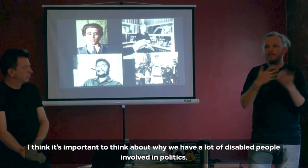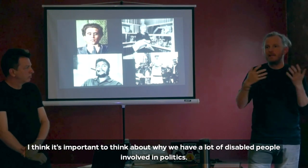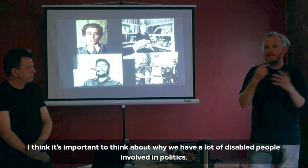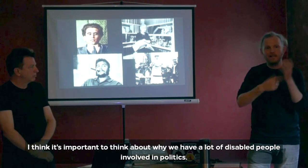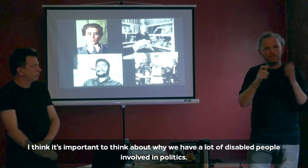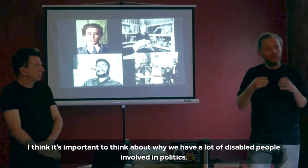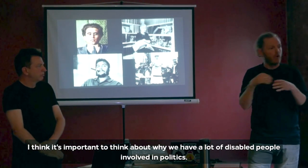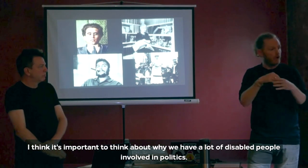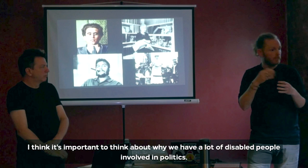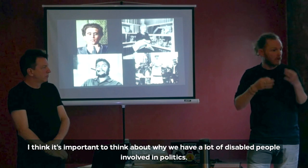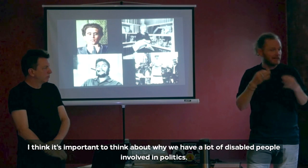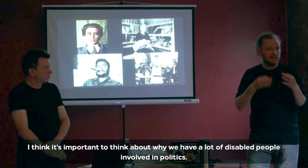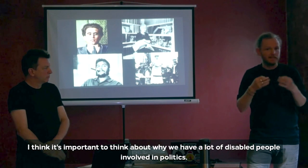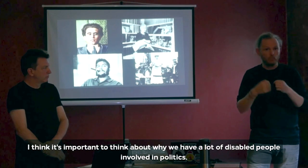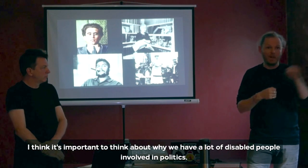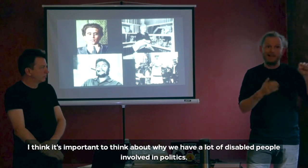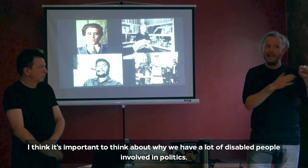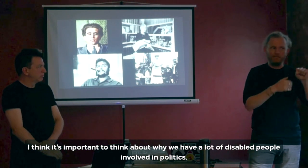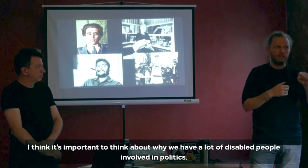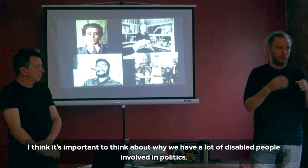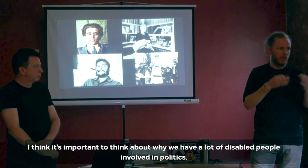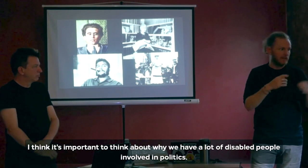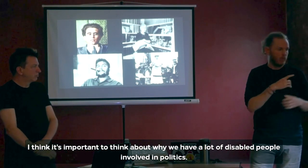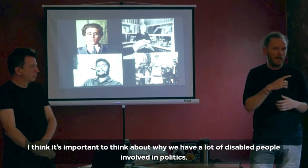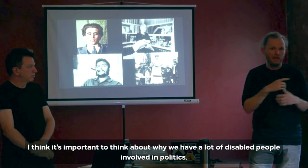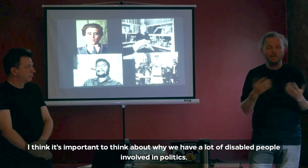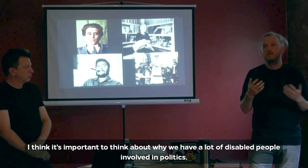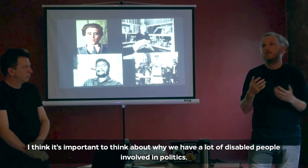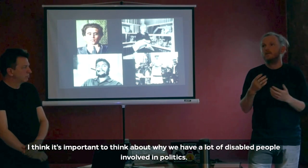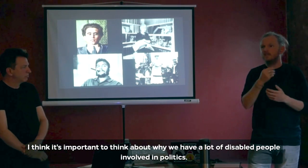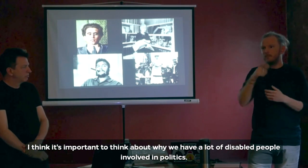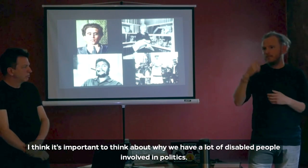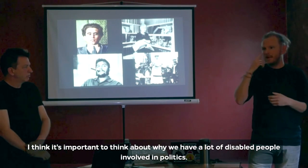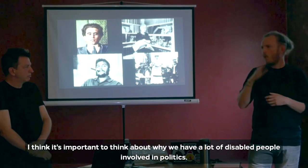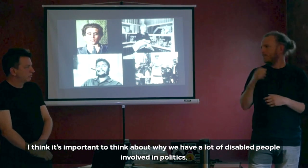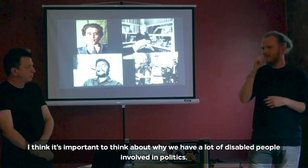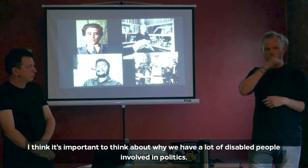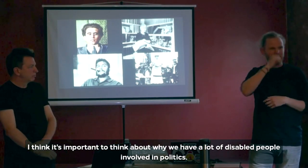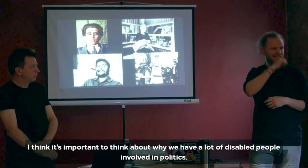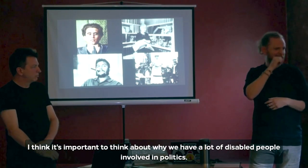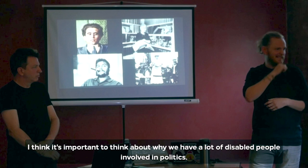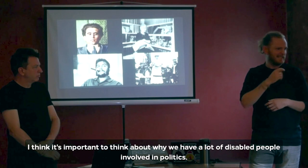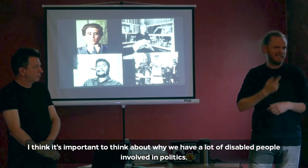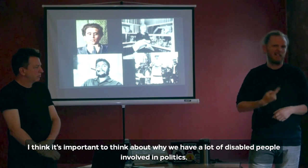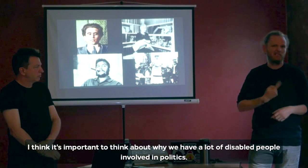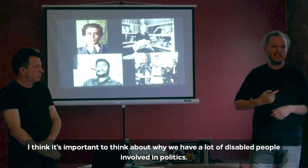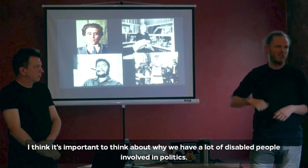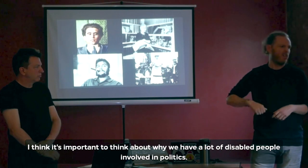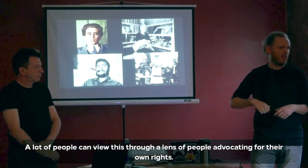So I think it's important to think about why we have a lot of disabled people involved in politics. A